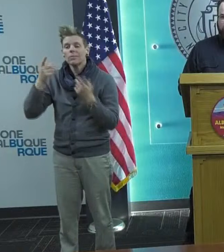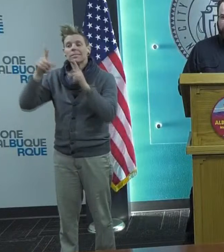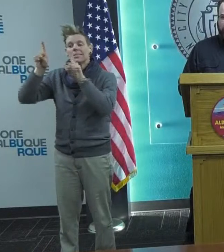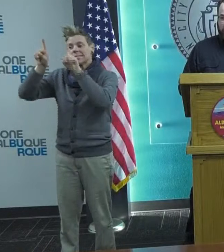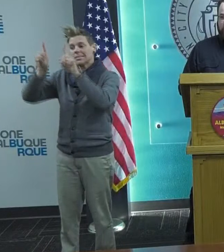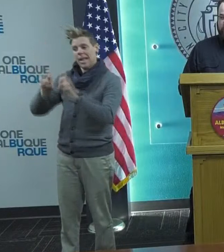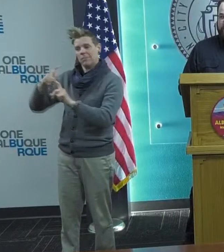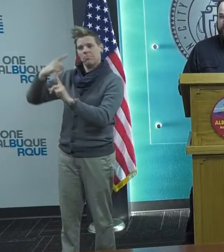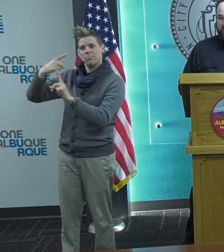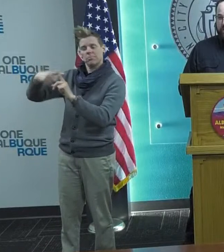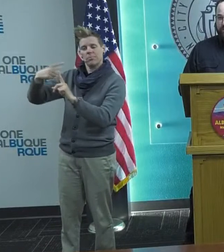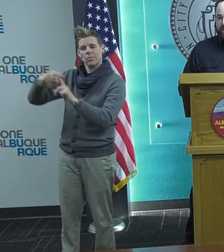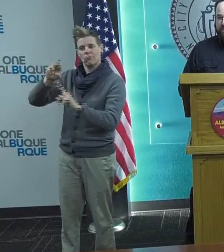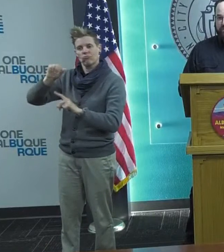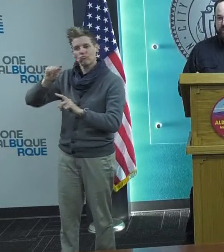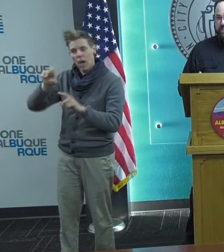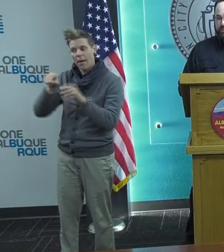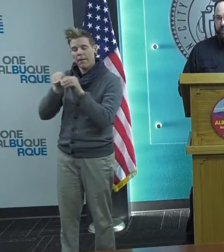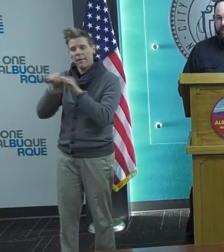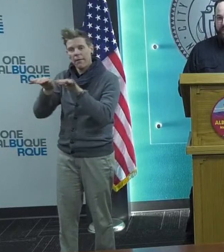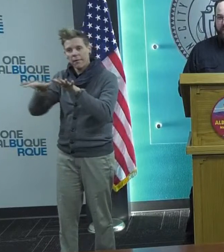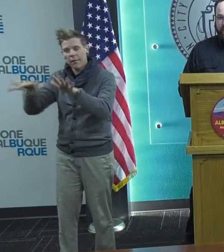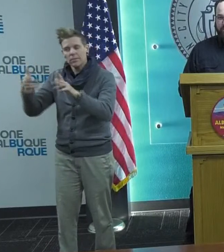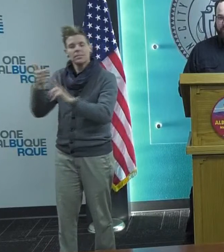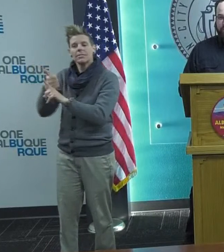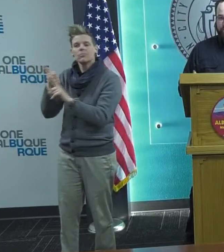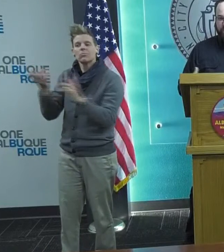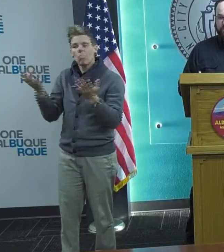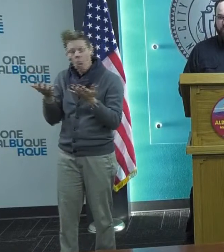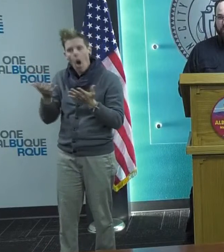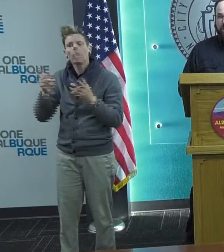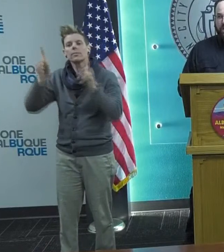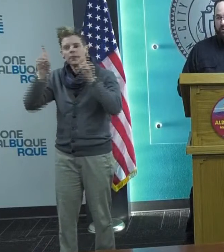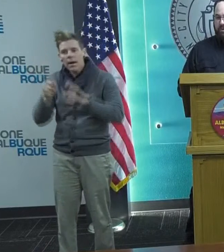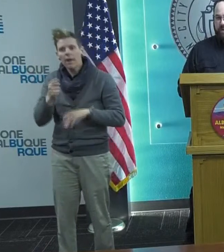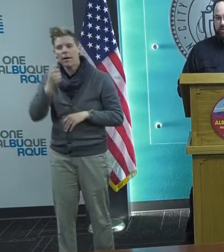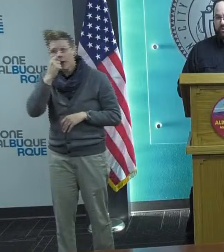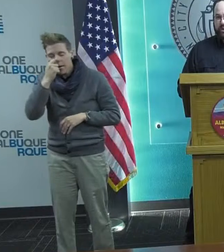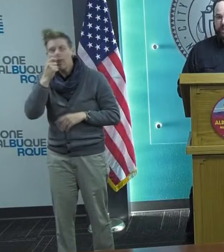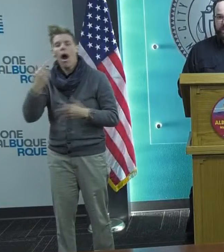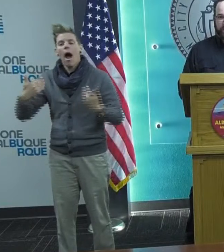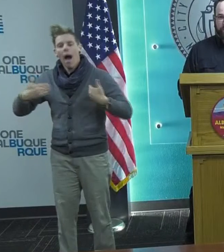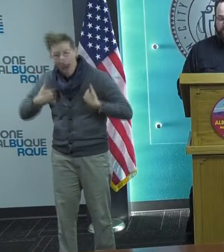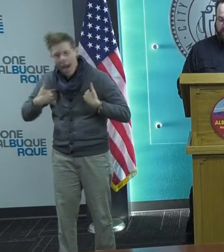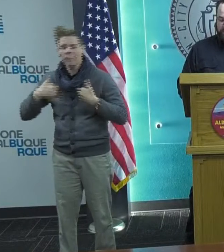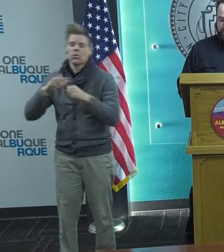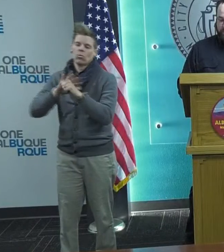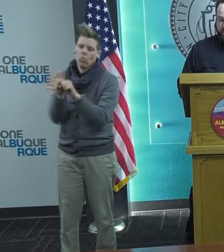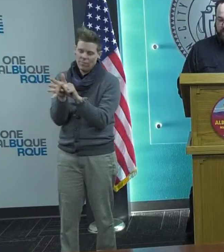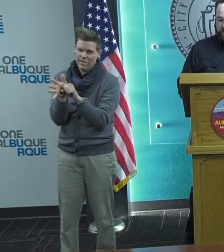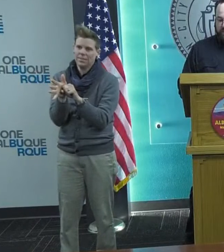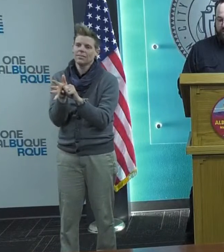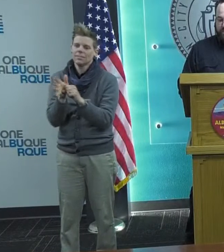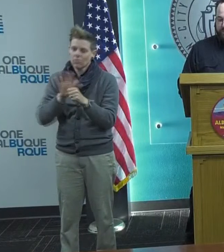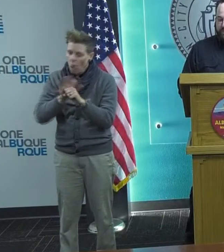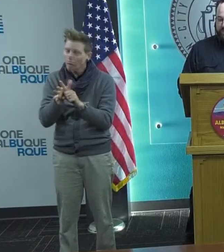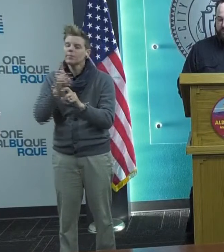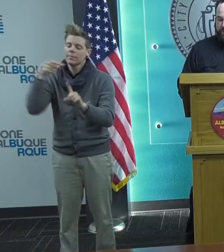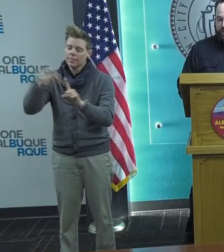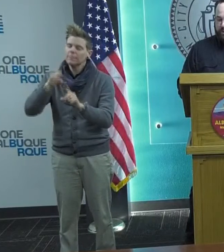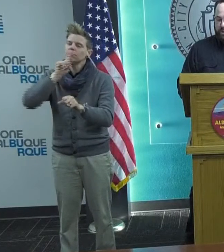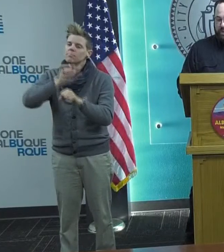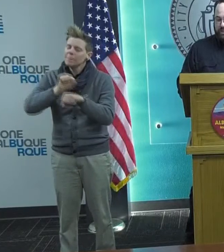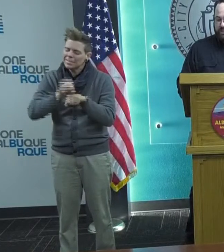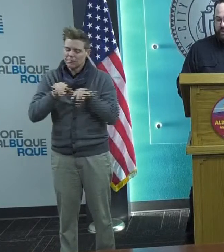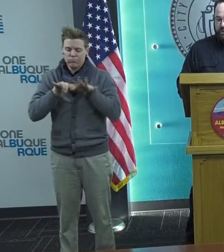more of the people that are getting tested are actually positive, and that's a really good indicator that there's much more coronavirus circulating in the population and the transmission